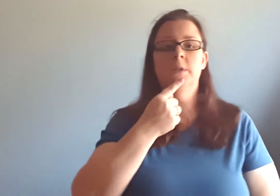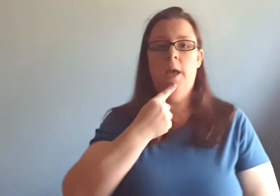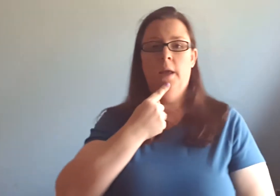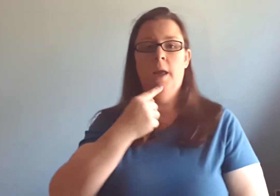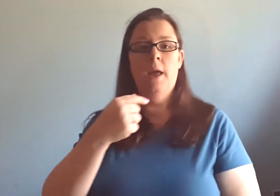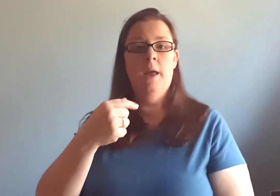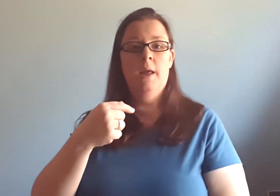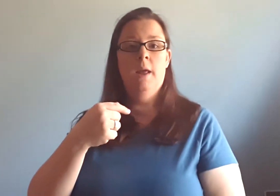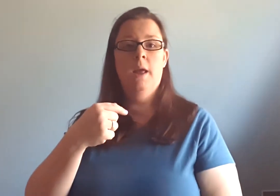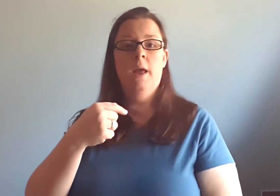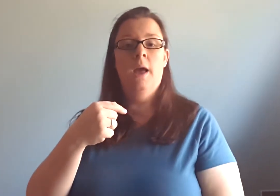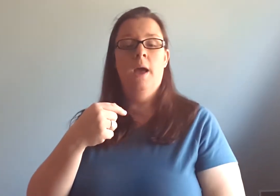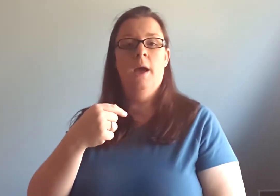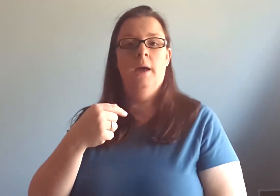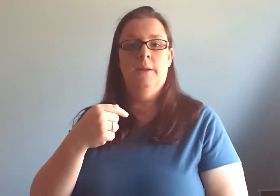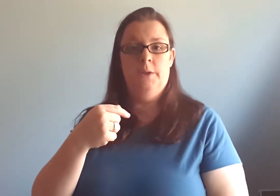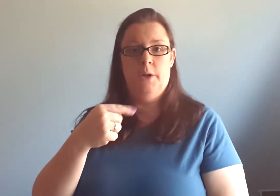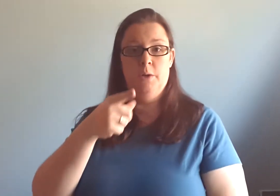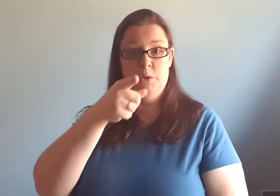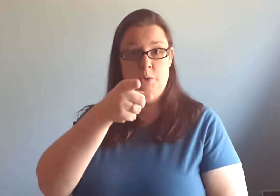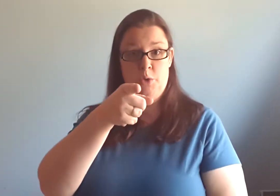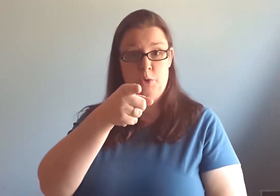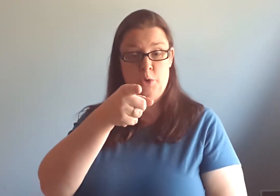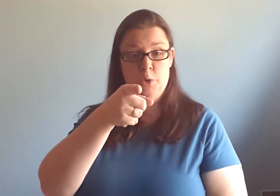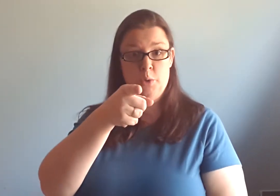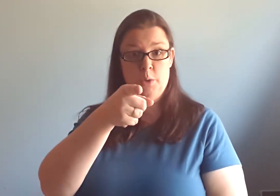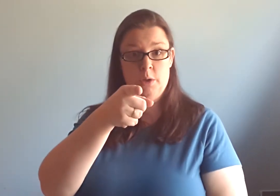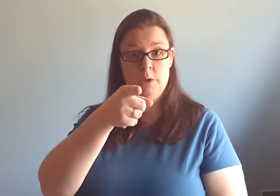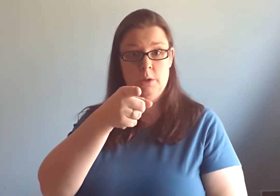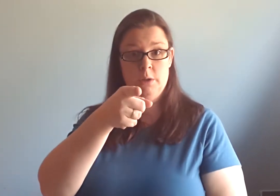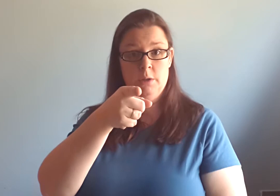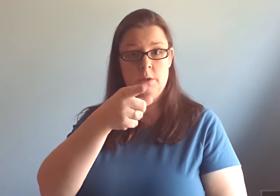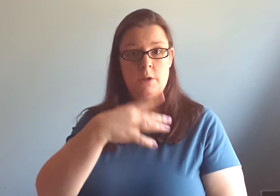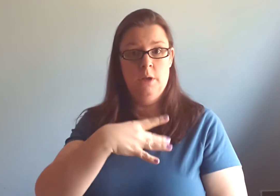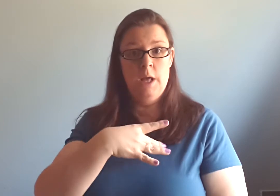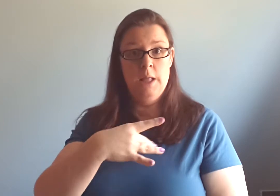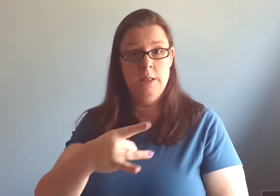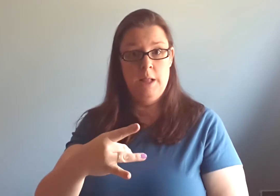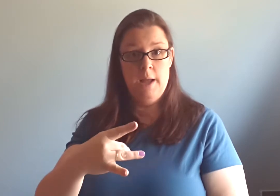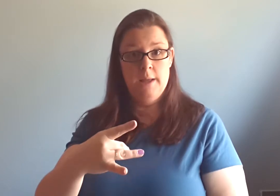say, do you like